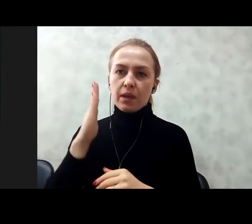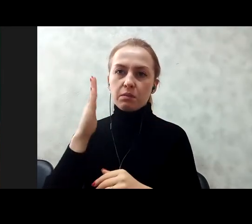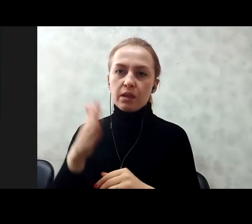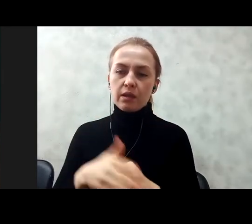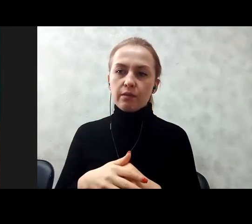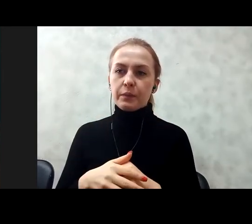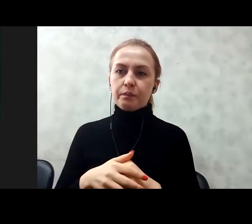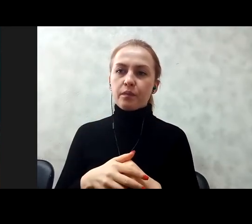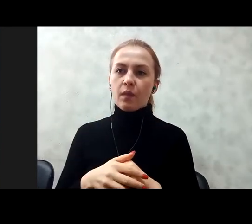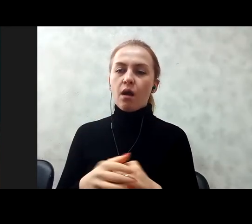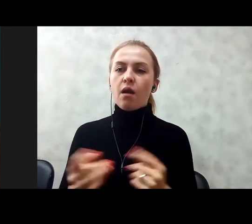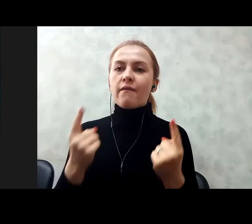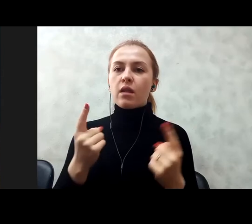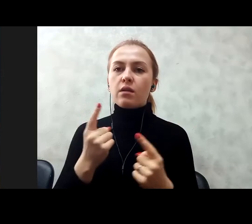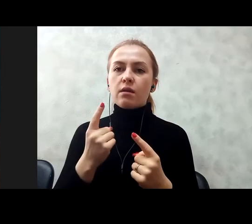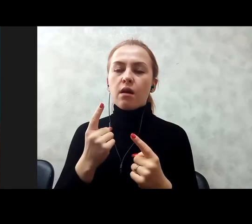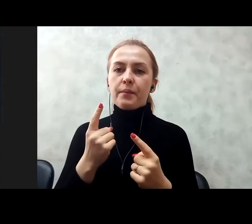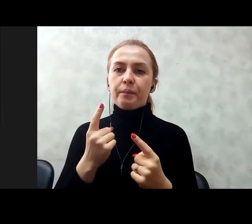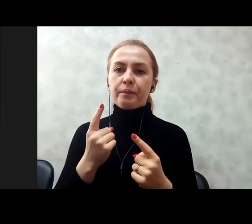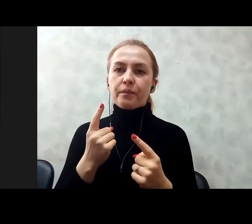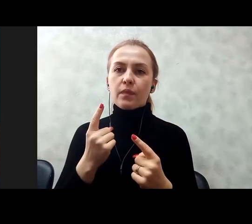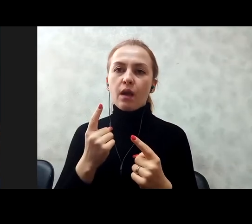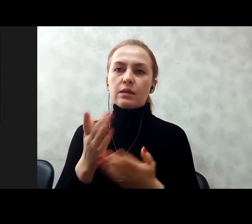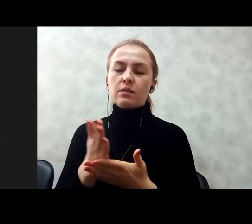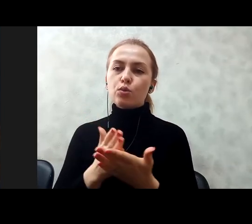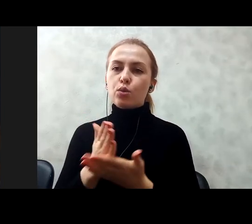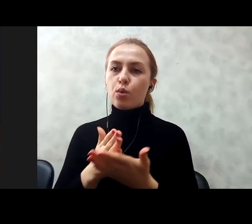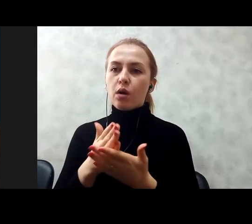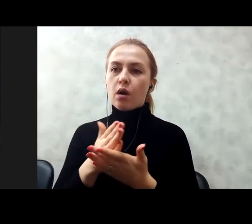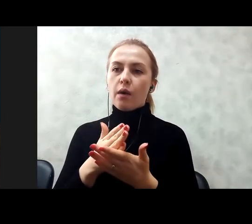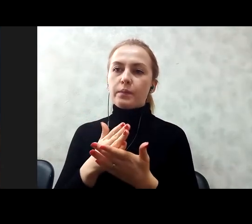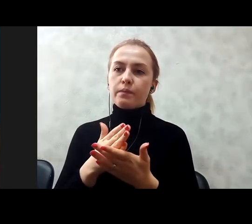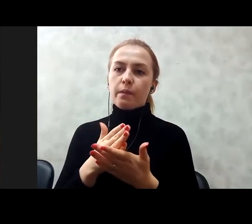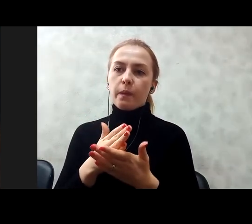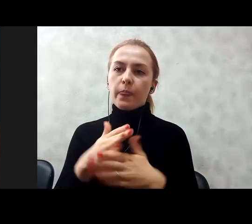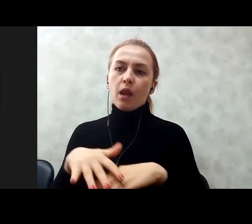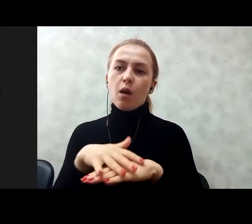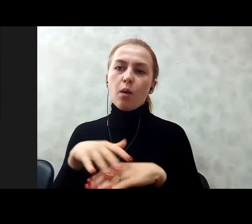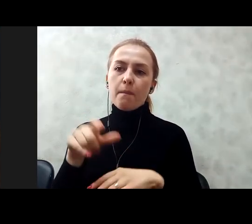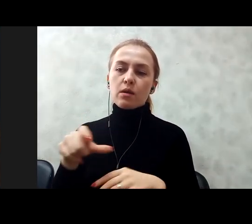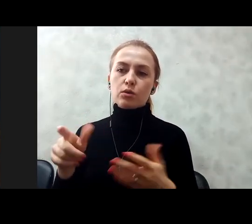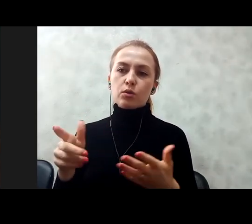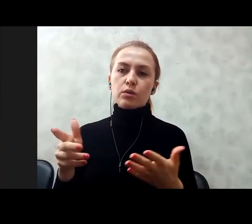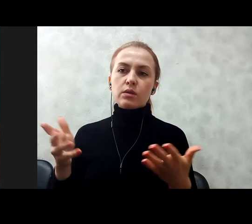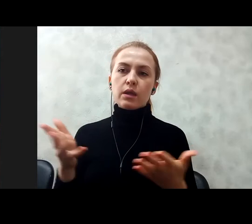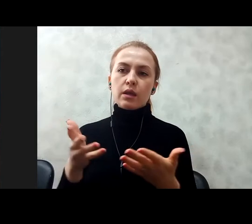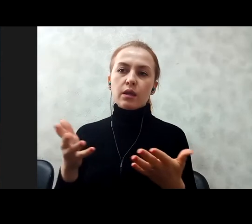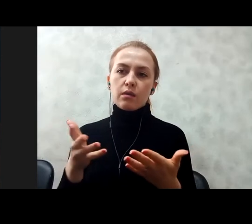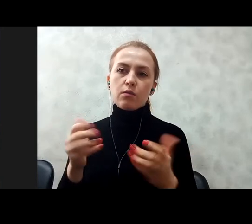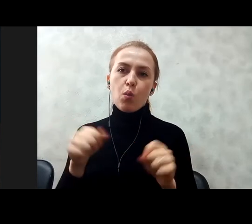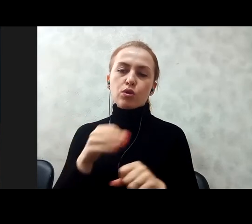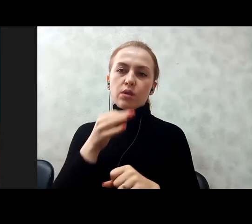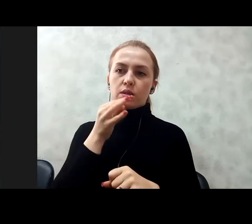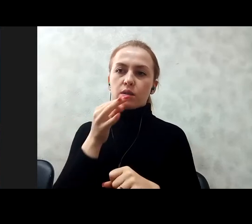on keeping all of the procedures in order. So the civil